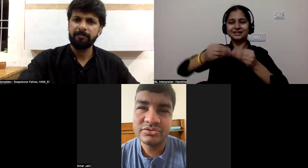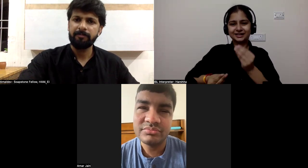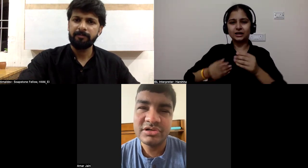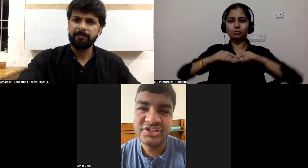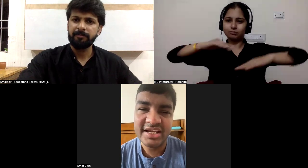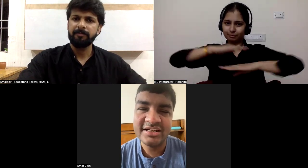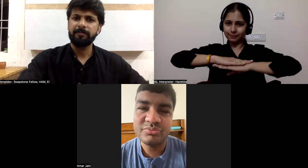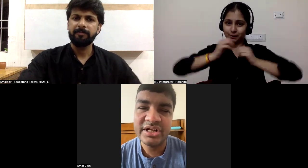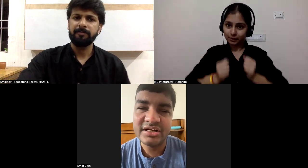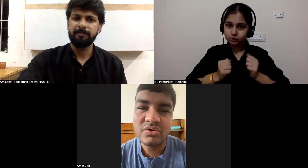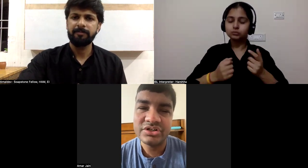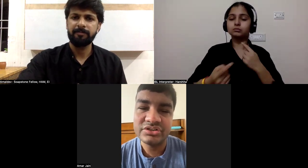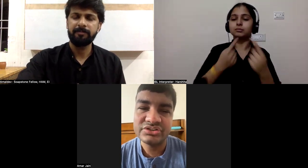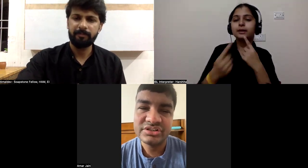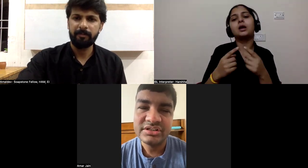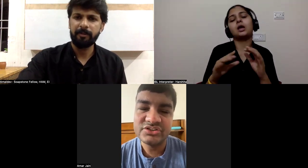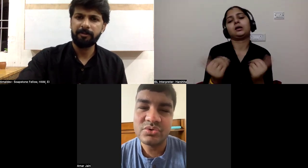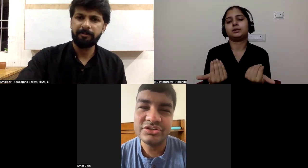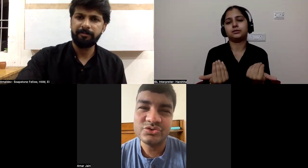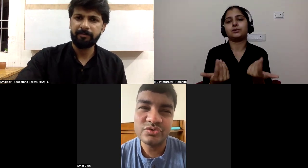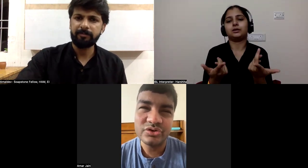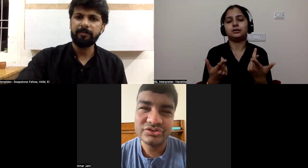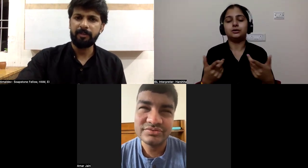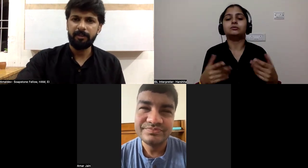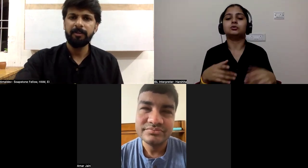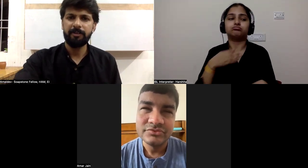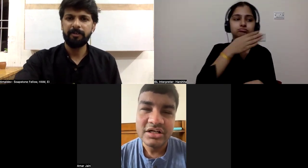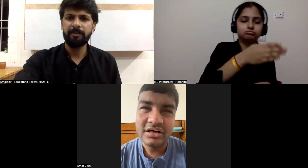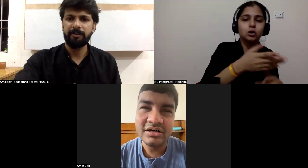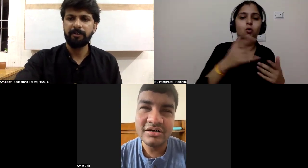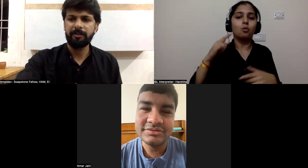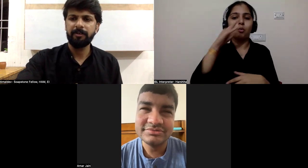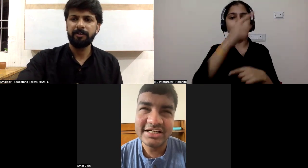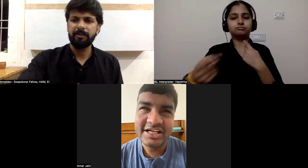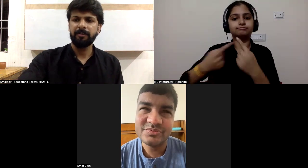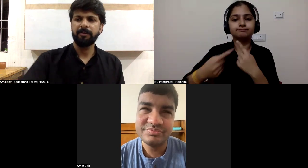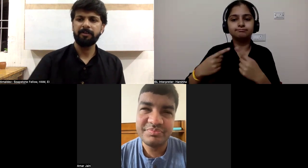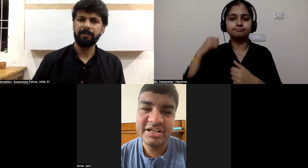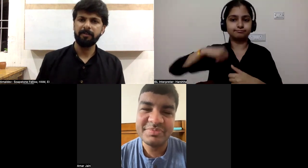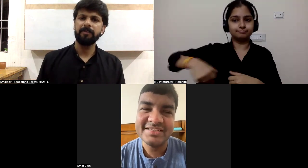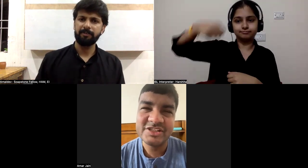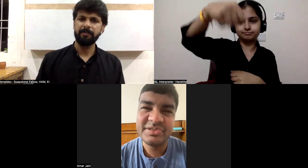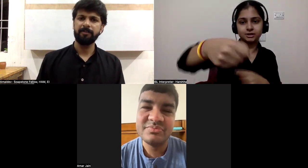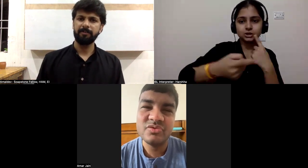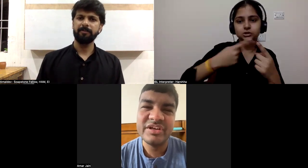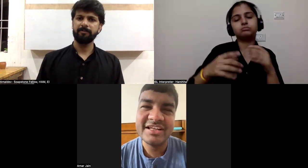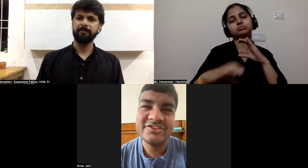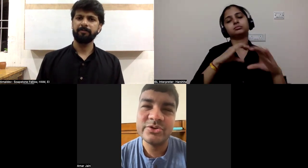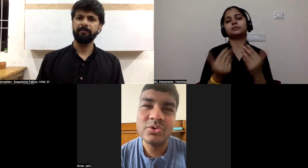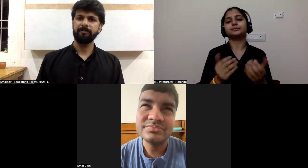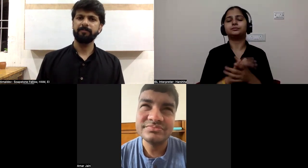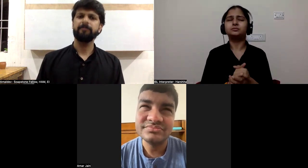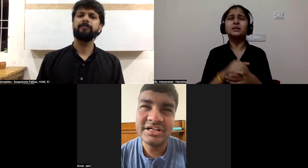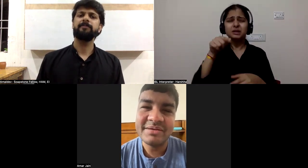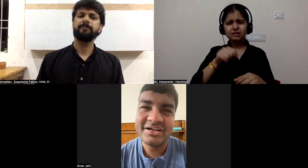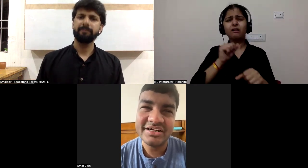on check-in and boarding counters, so on and so forth. That piece has been moving very